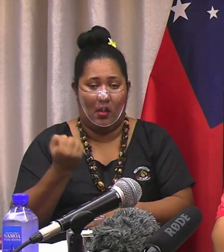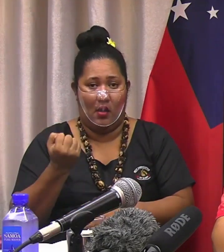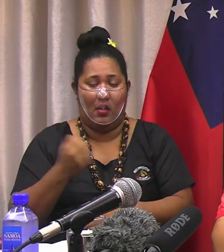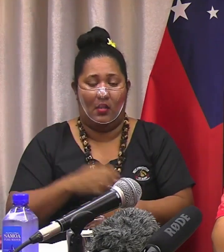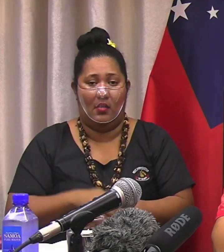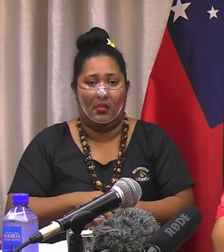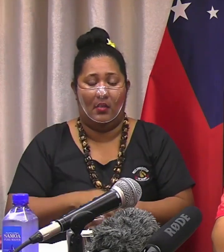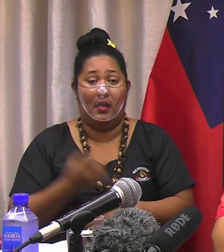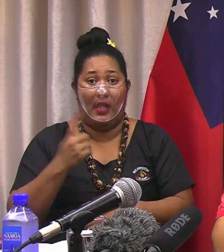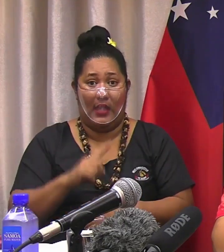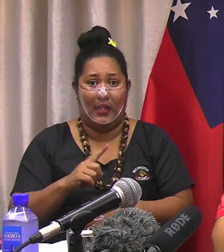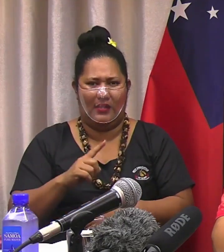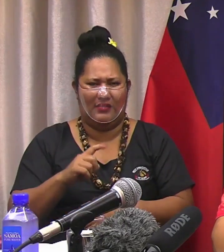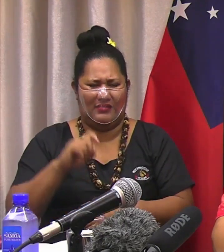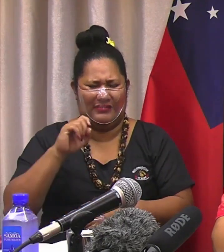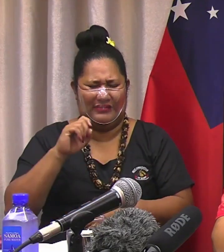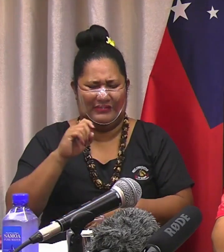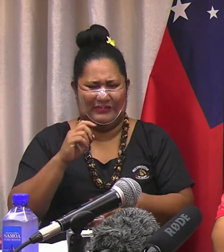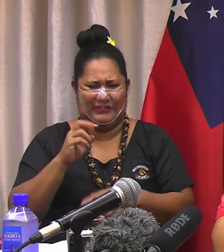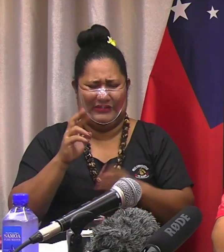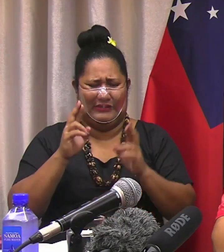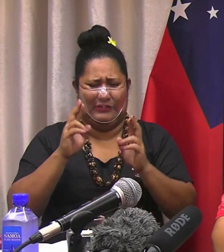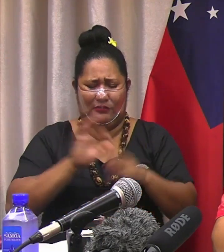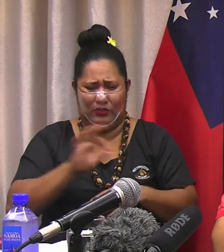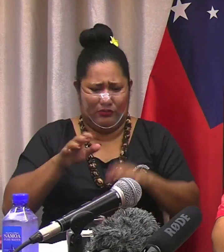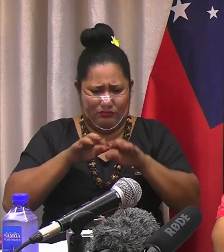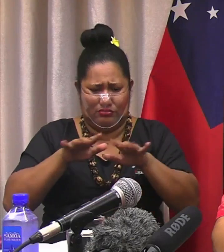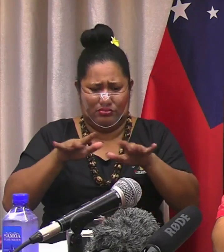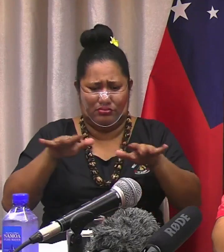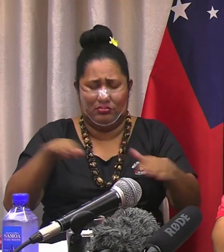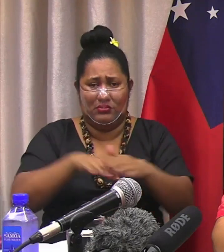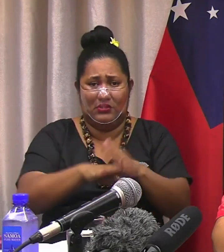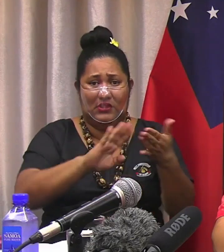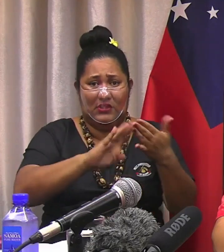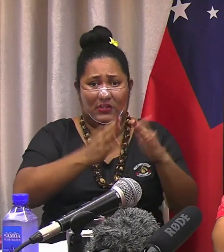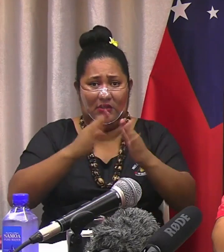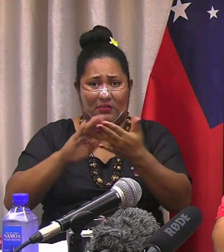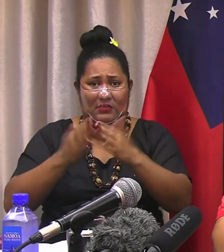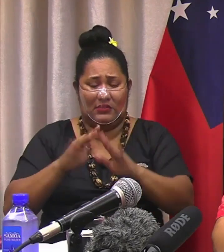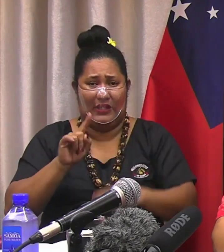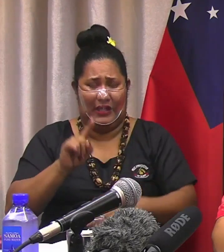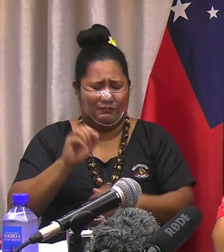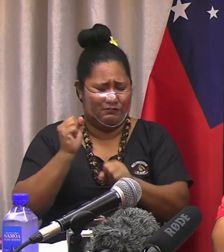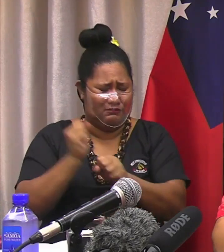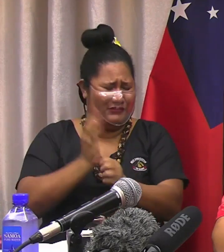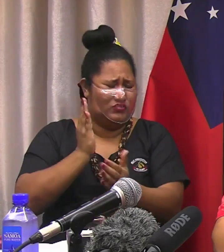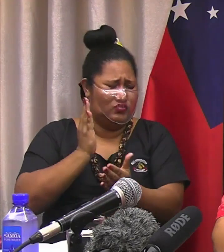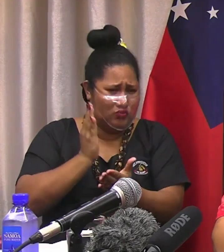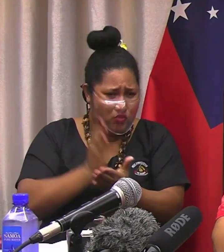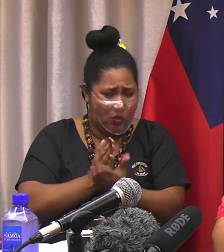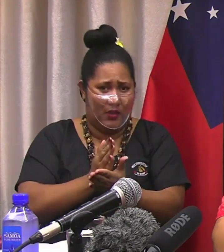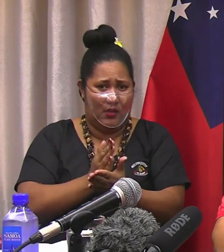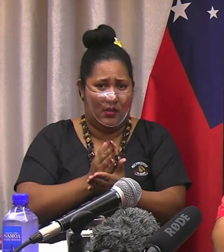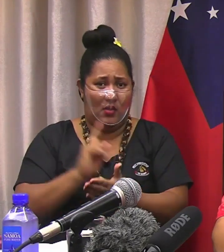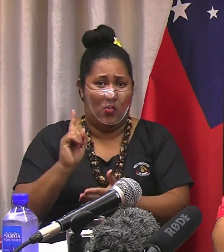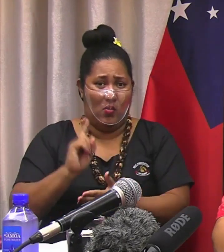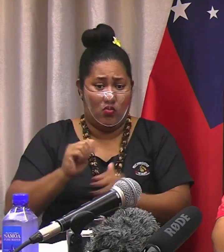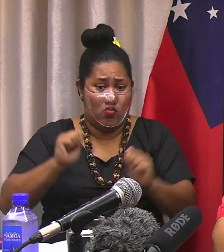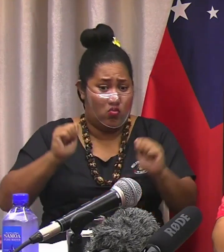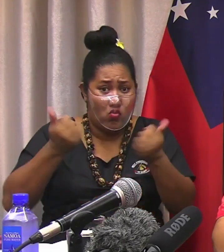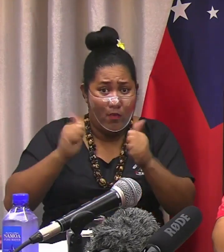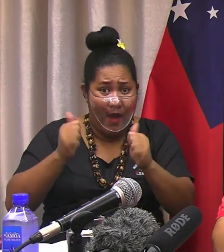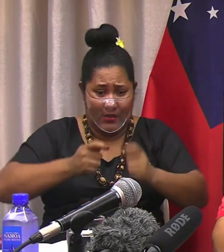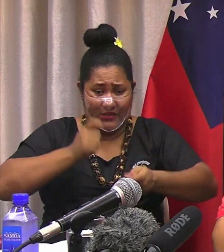Ma le wha ono pepesi i tua o le wha mai, ato ai ma le wha mauti noa le lei, o le mai a uma